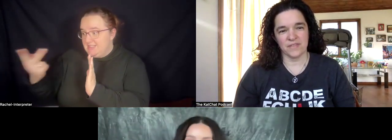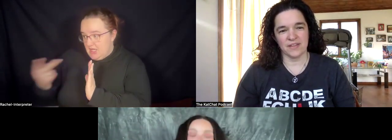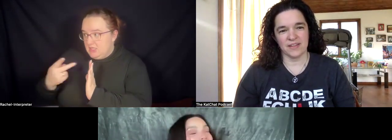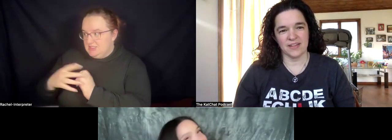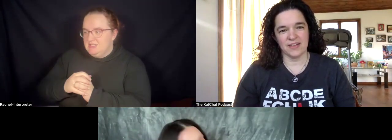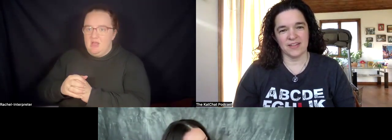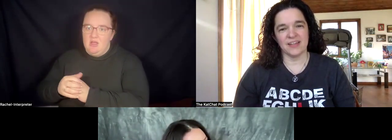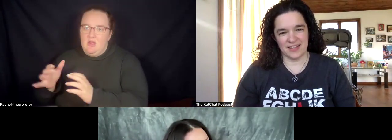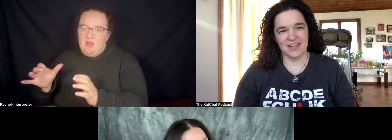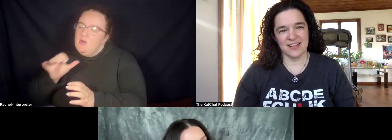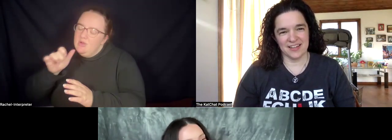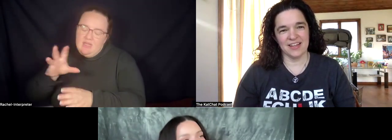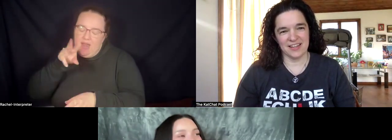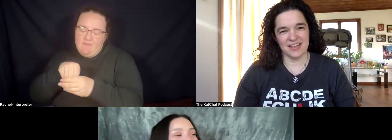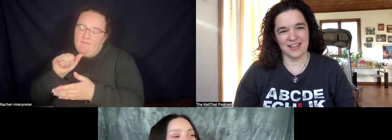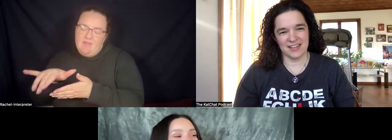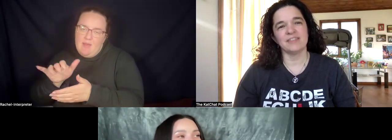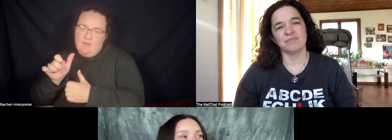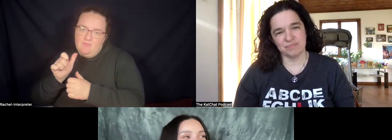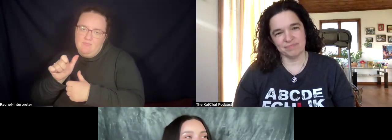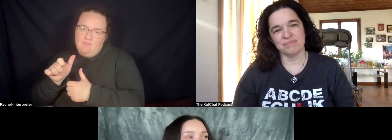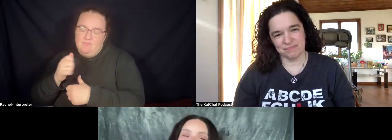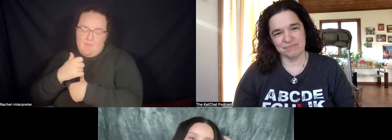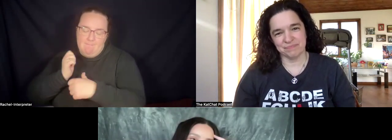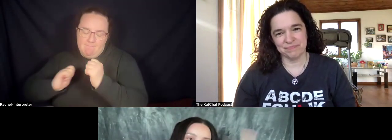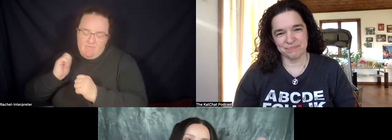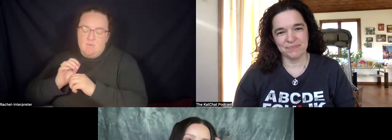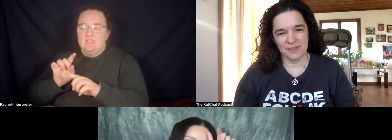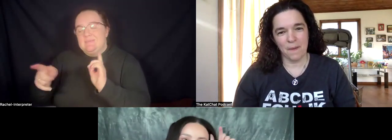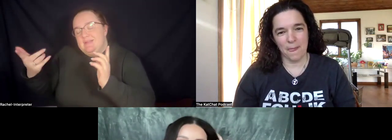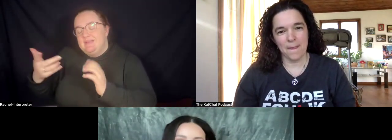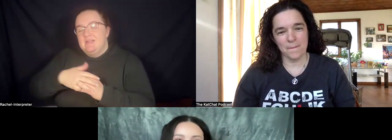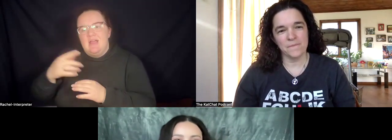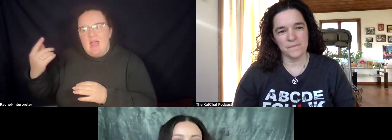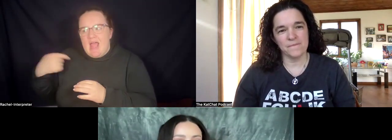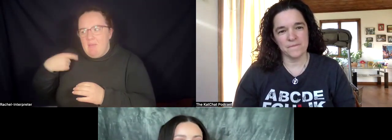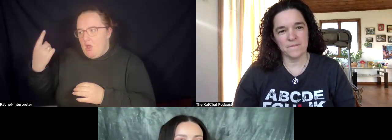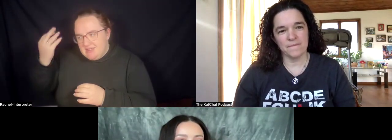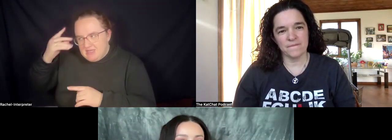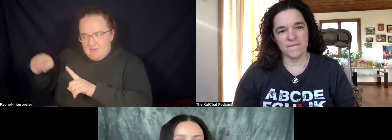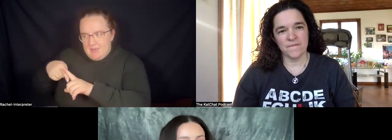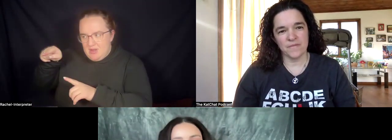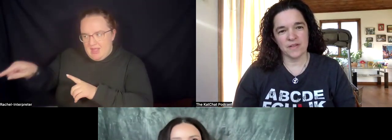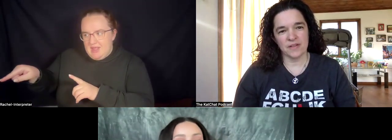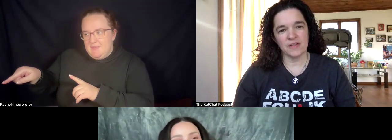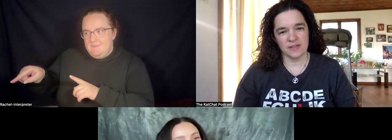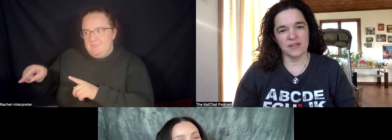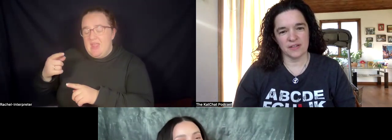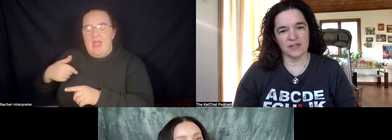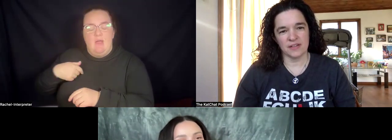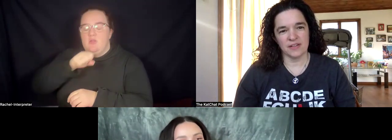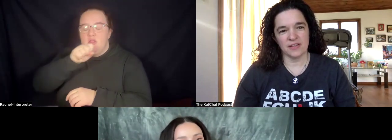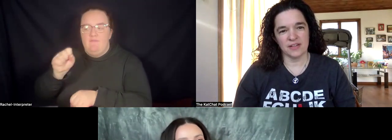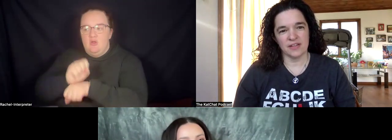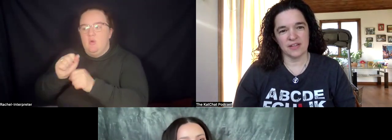he did. We didn't get cast, unfortunately, but he's always in my mind I'd love the opportunity